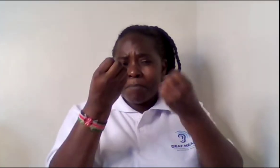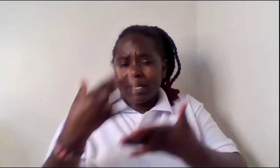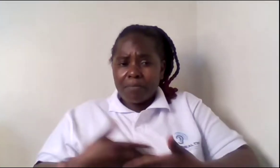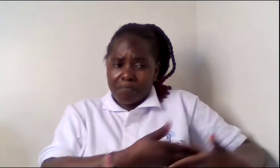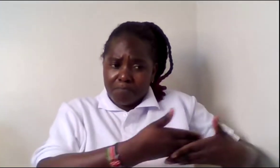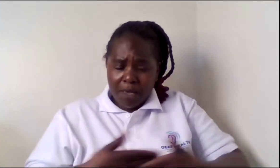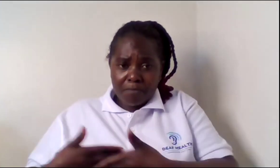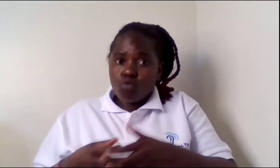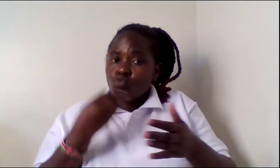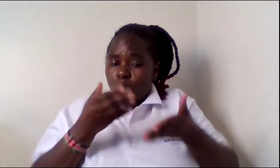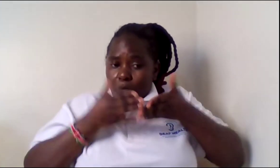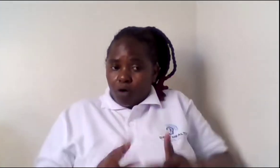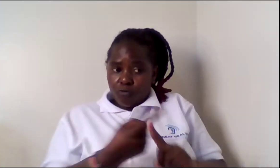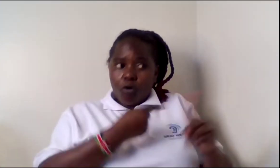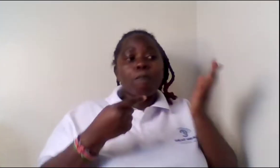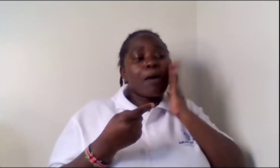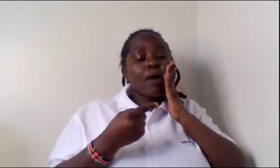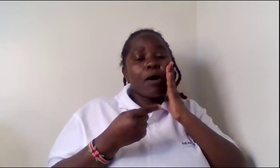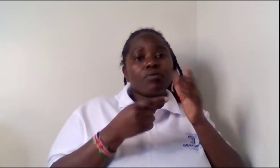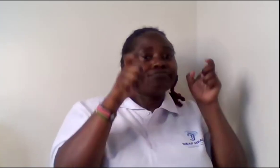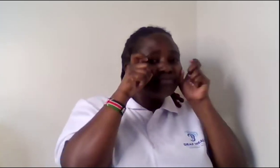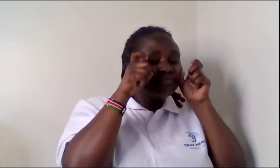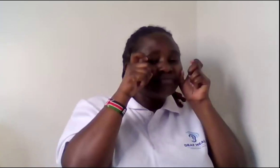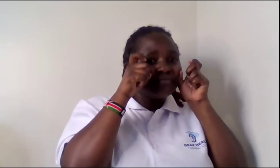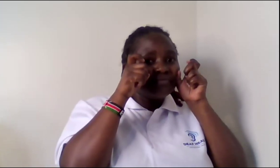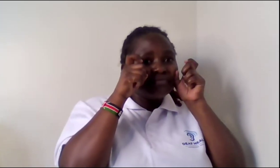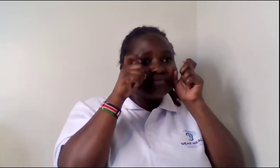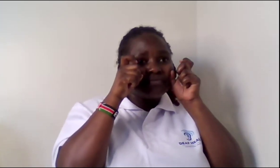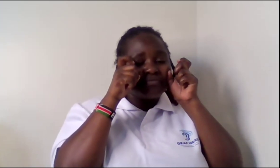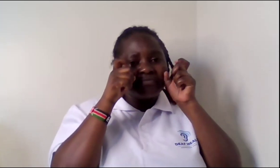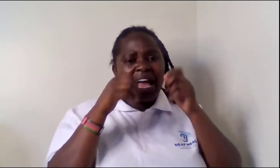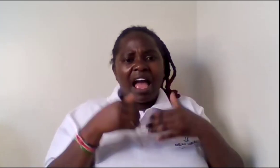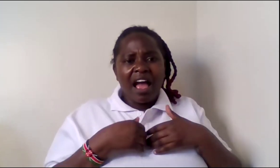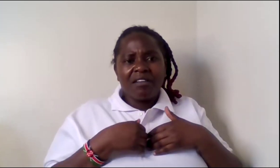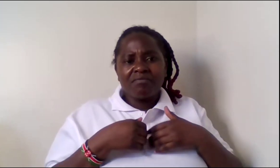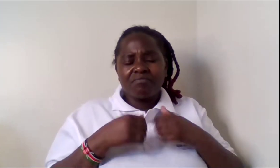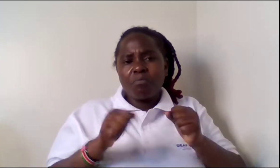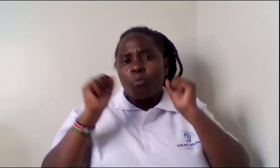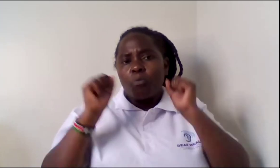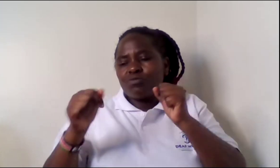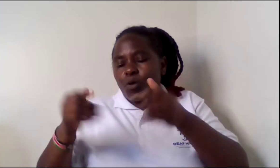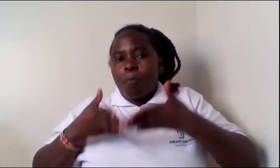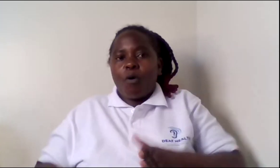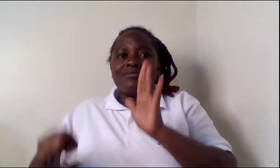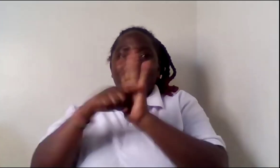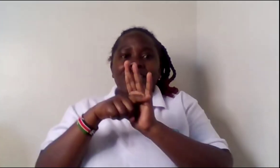are HIV positive, and I'm sure I've also had a lot of cases in the media, are HIV negative. As long as I told you, as we catch them